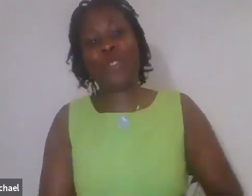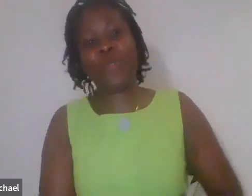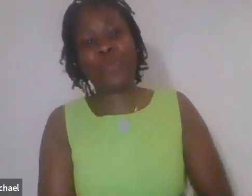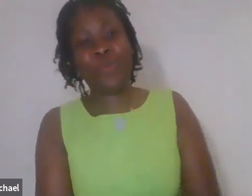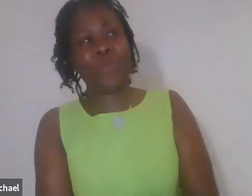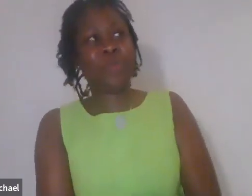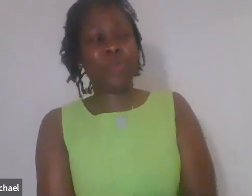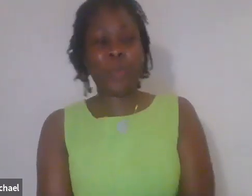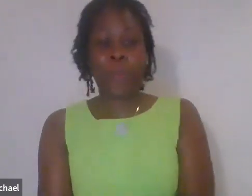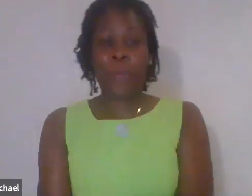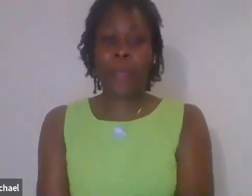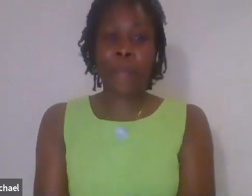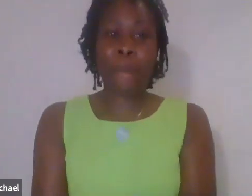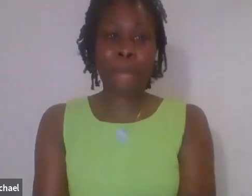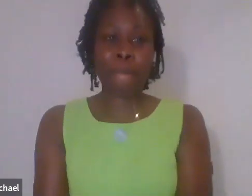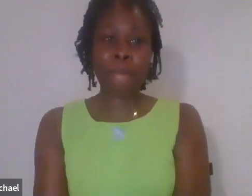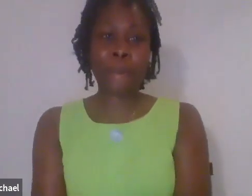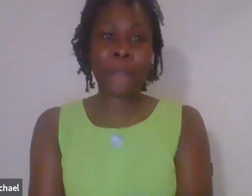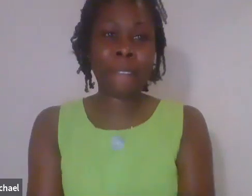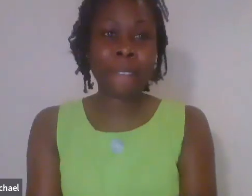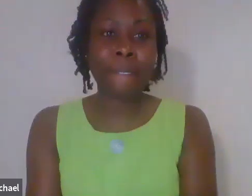So the inspiring Ashura, please let's do it.